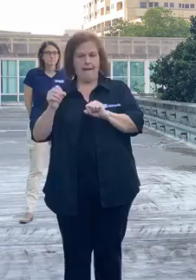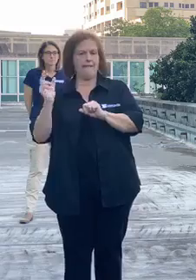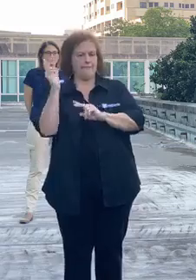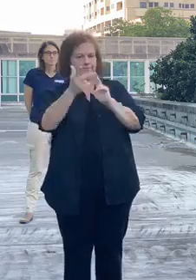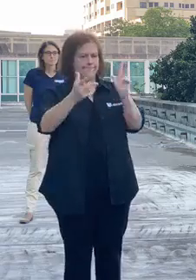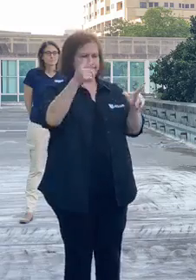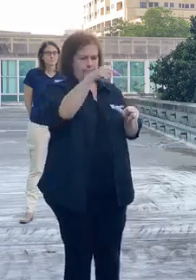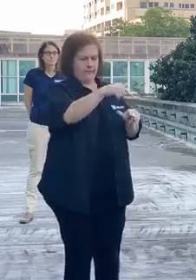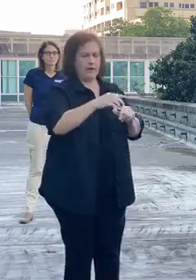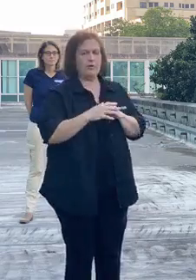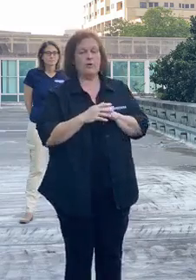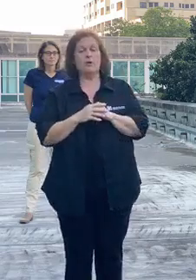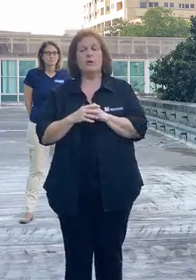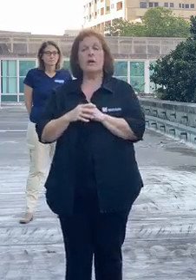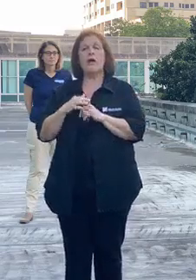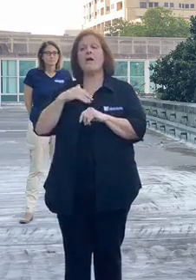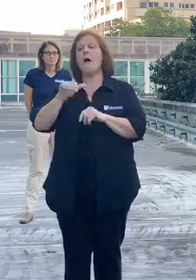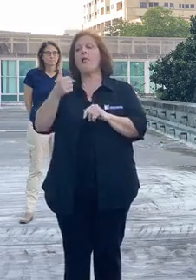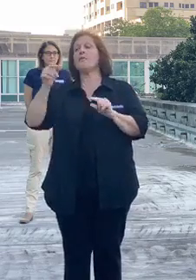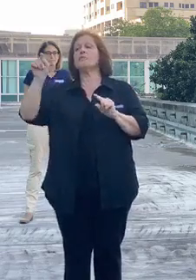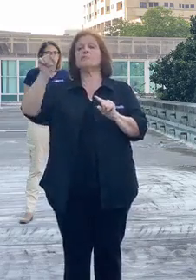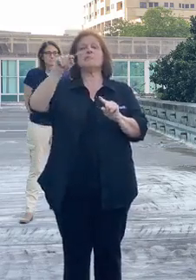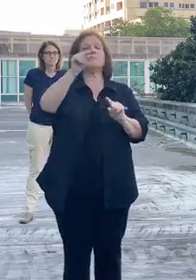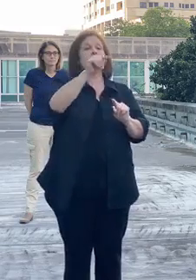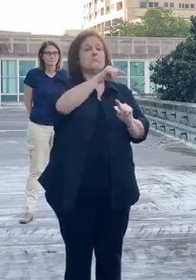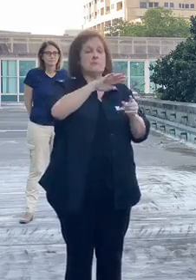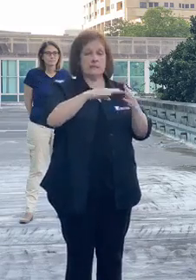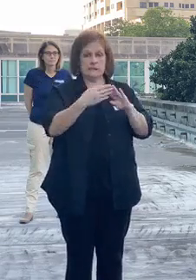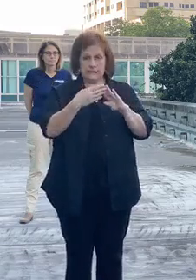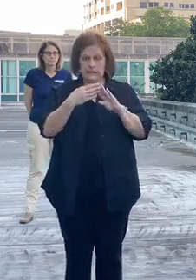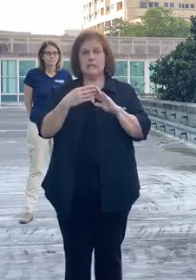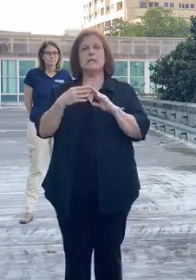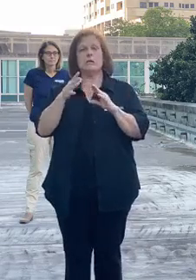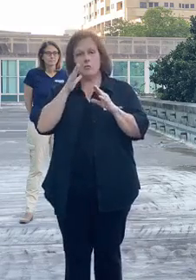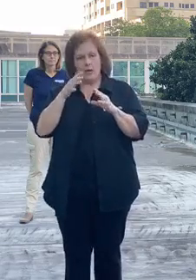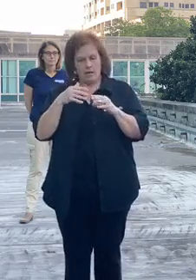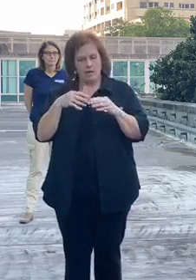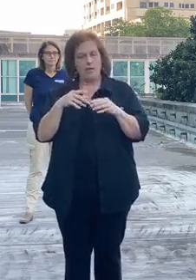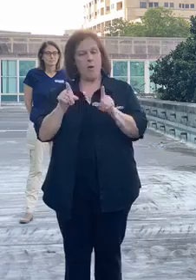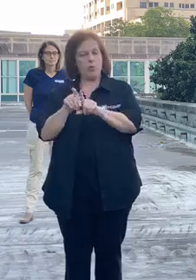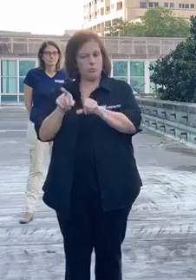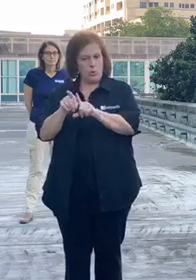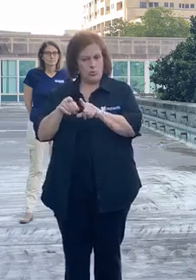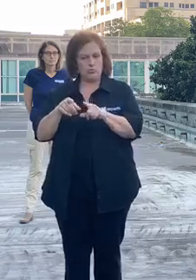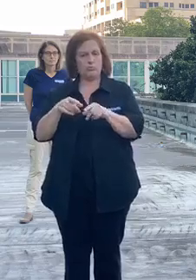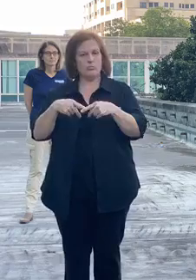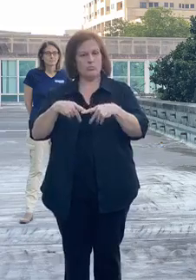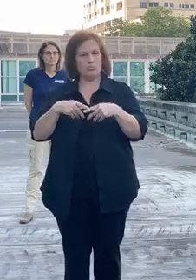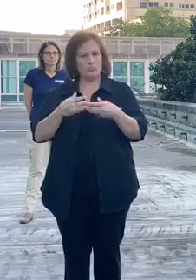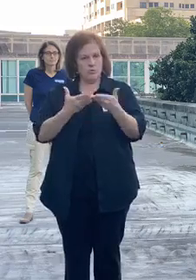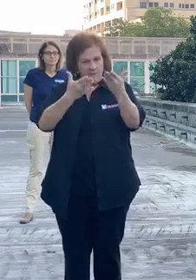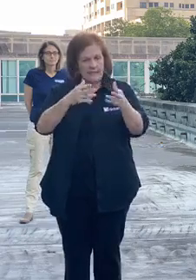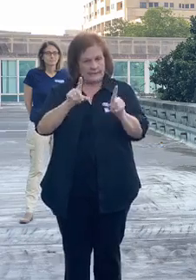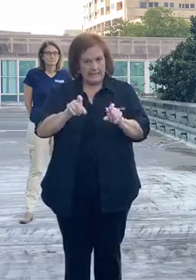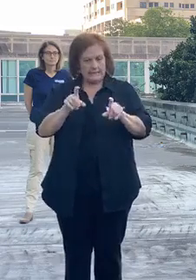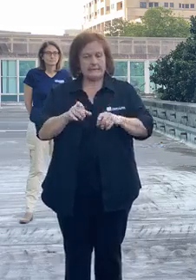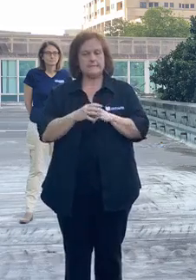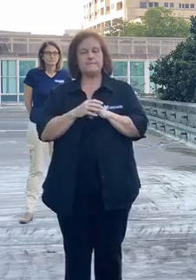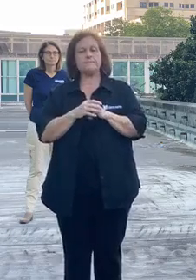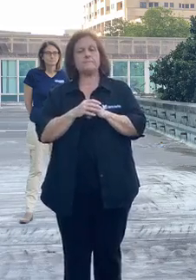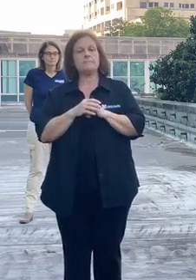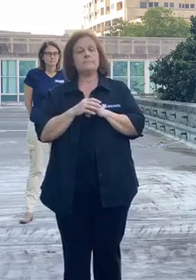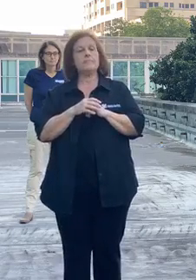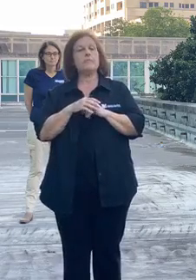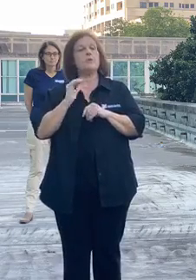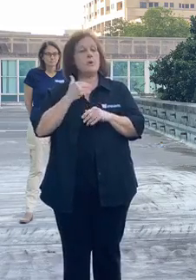program. There are numerous other clinics and facilities in the city that continue to offer COVID-19 testing. And we're working with the healthcare